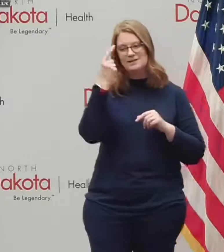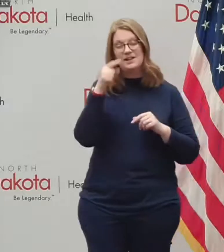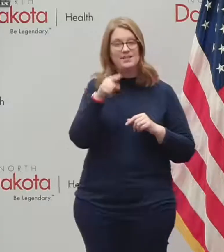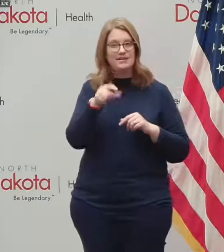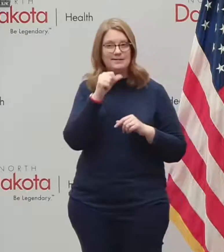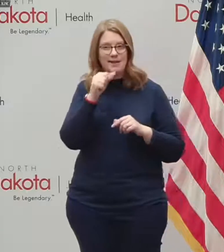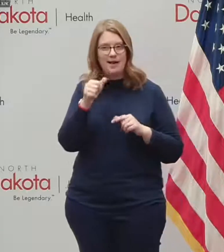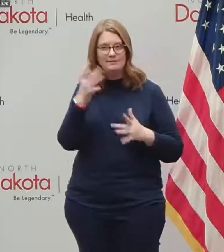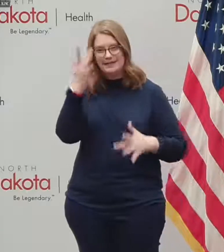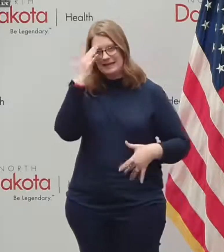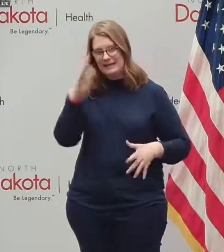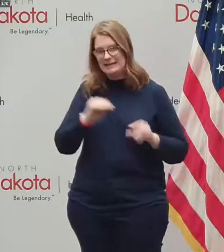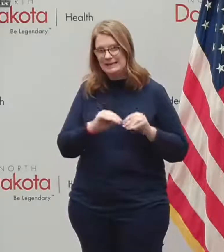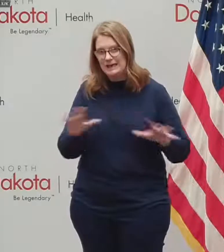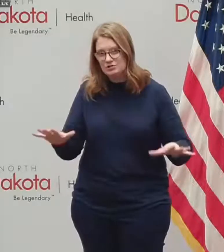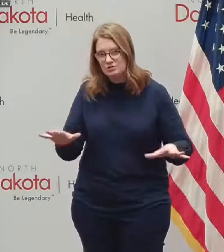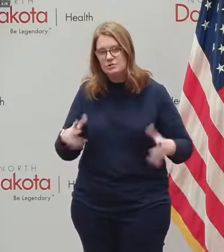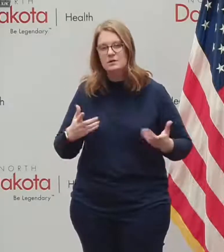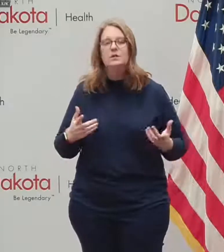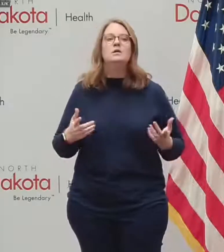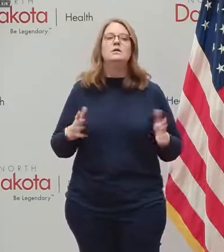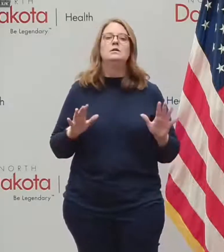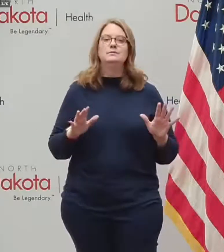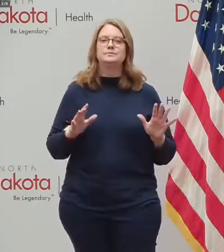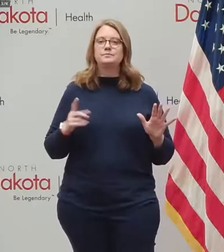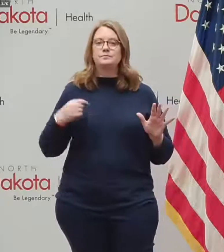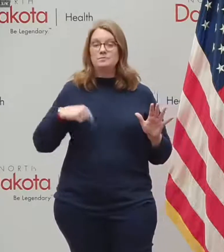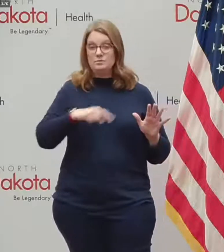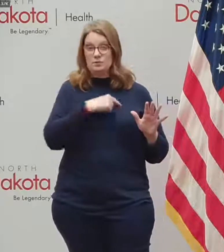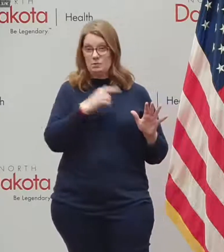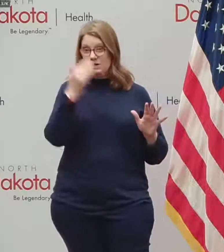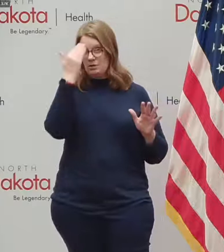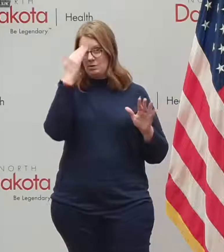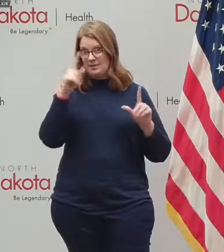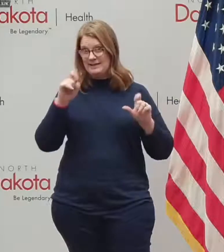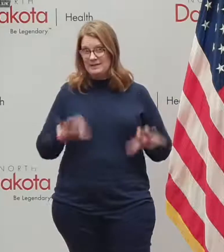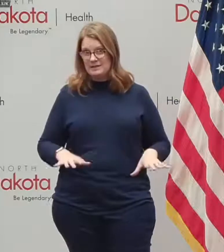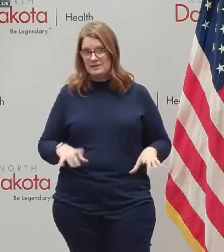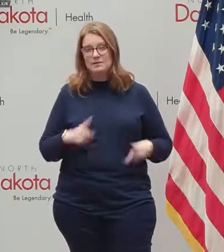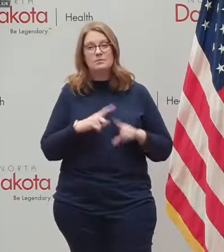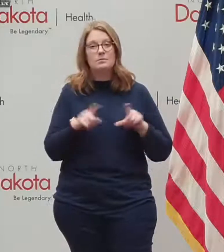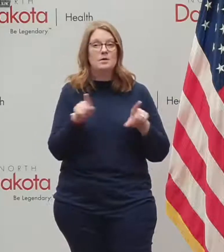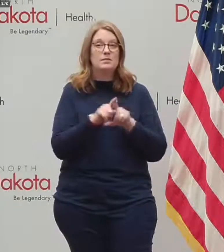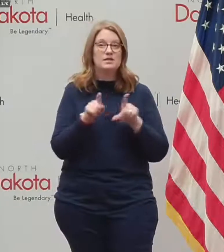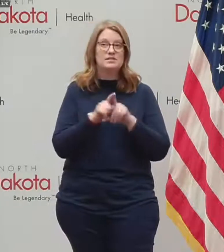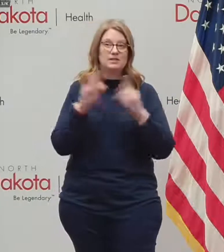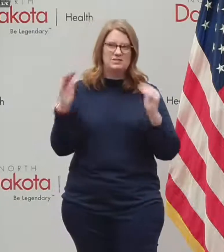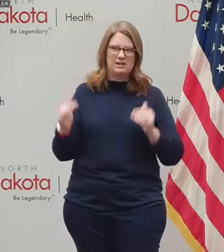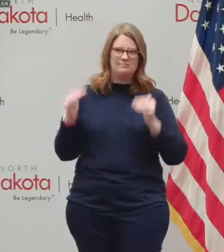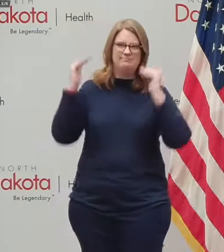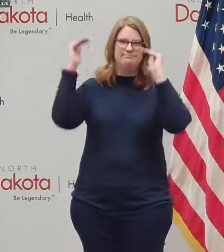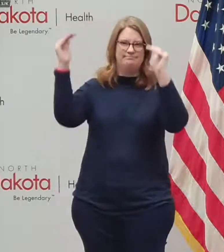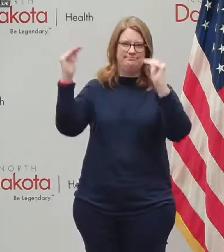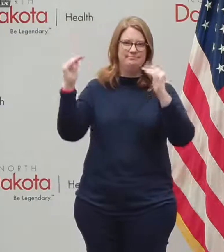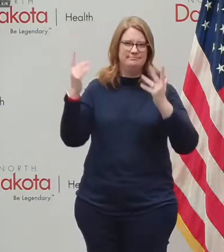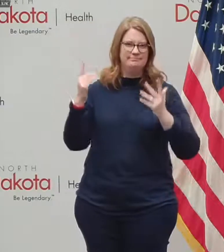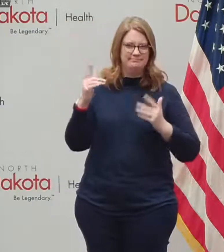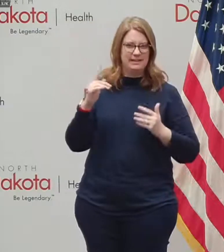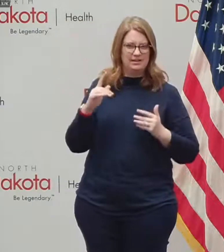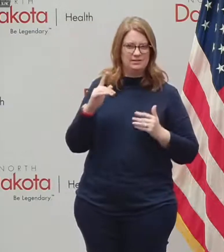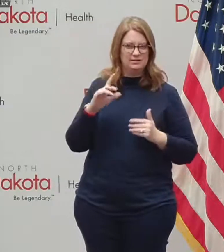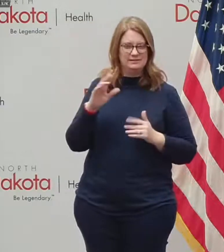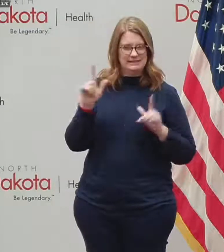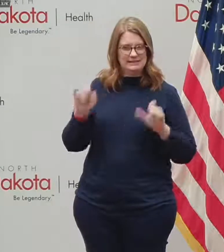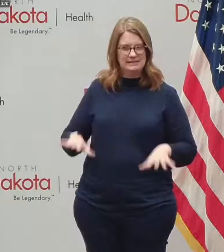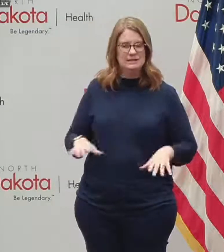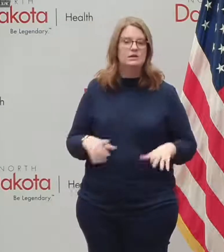we've got, again, a lot, we know with all the testing we're doing, but we also have done a lot of really high quality testing. Now we've got the new